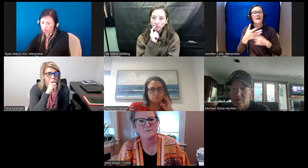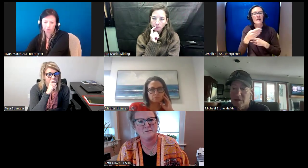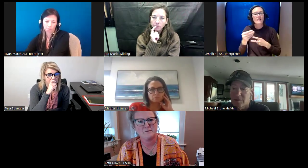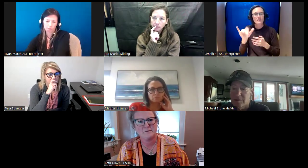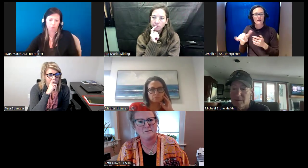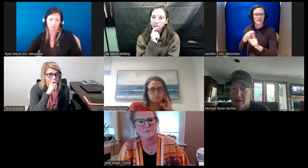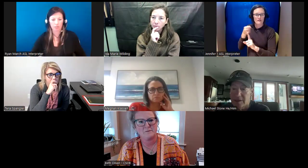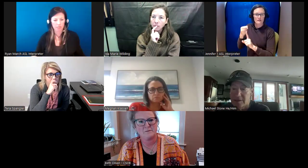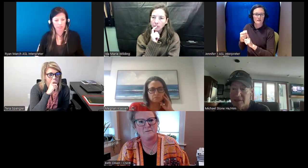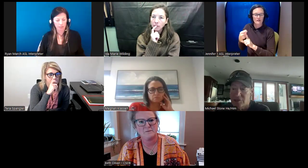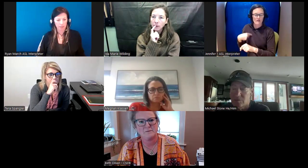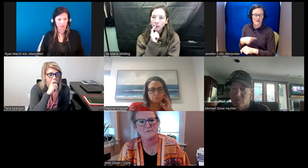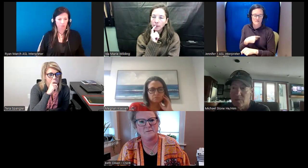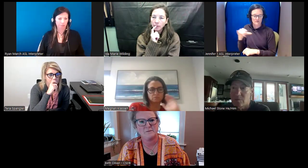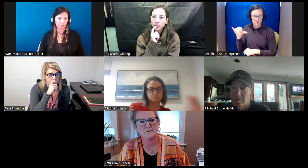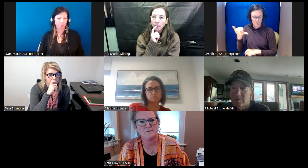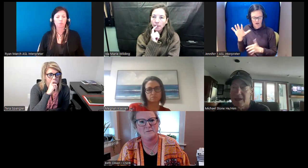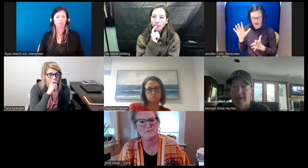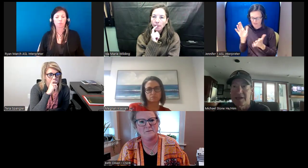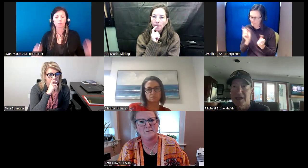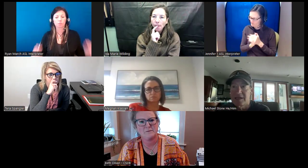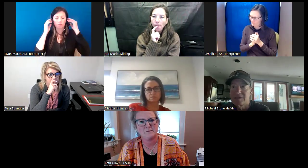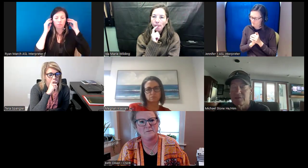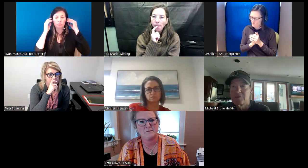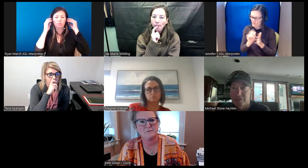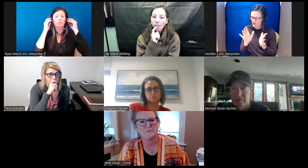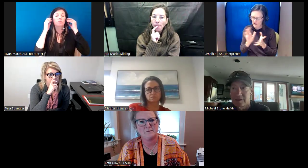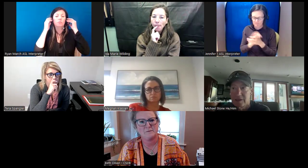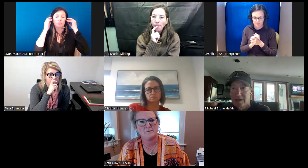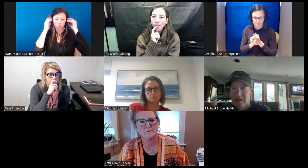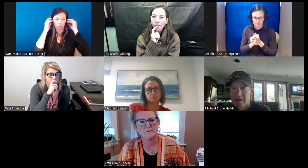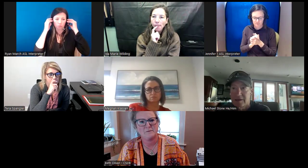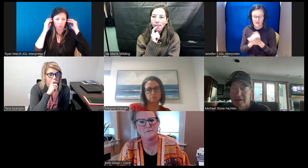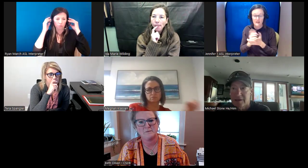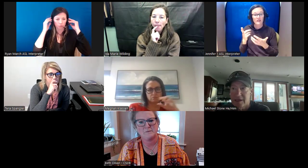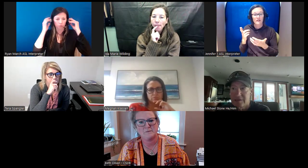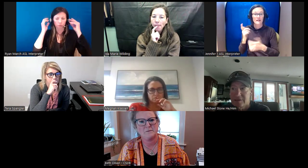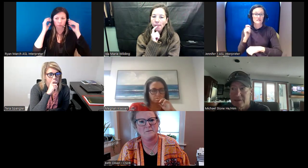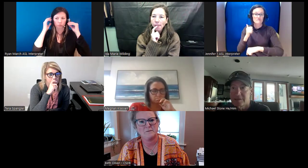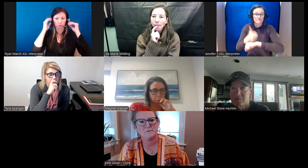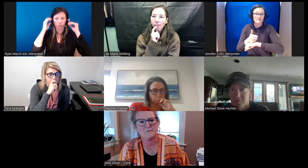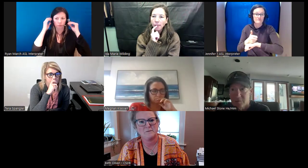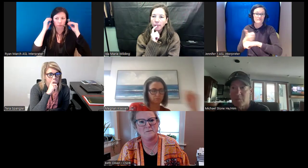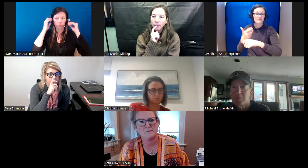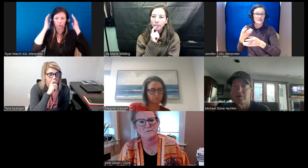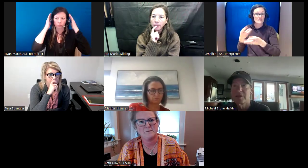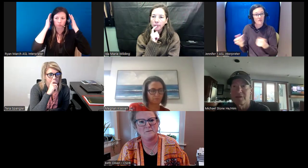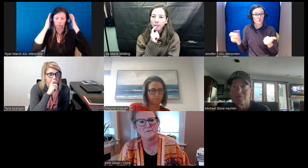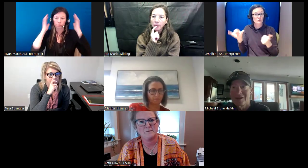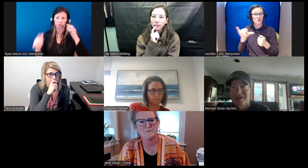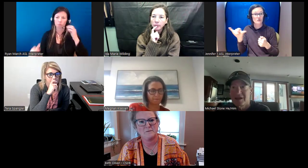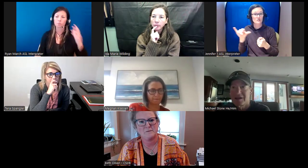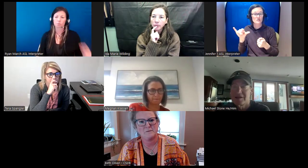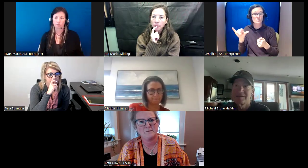also not make a solution in our case. This is what we